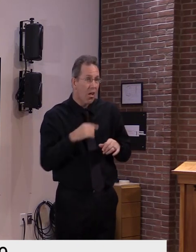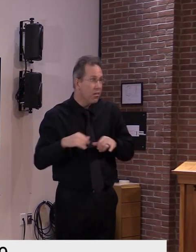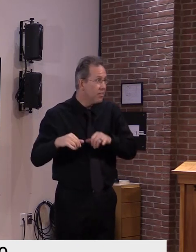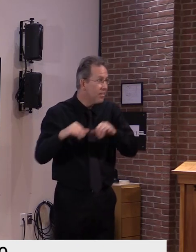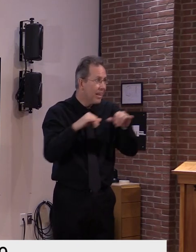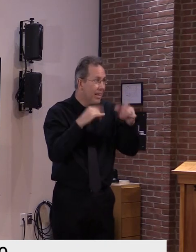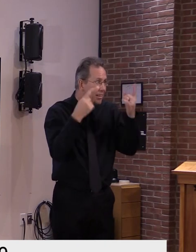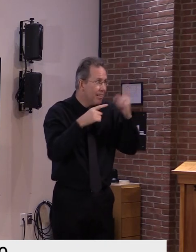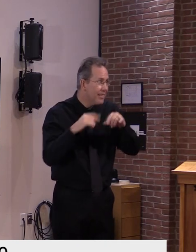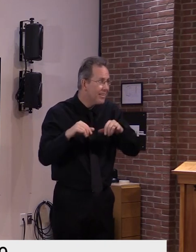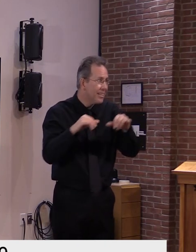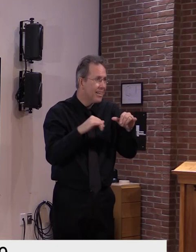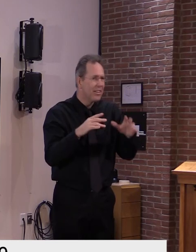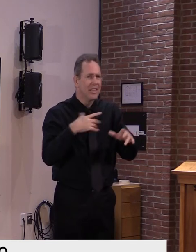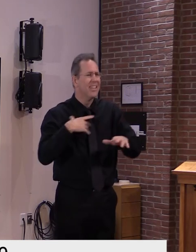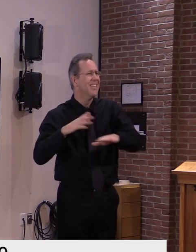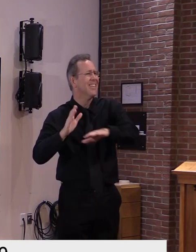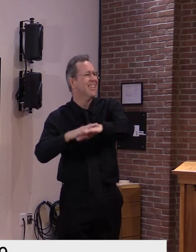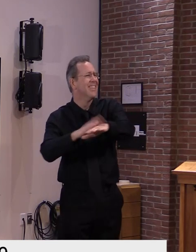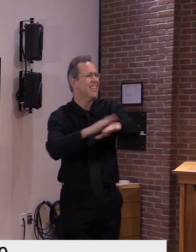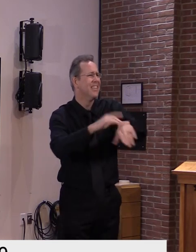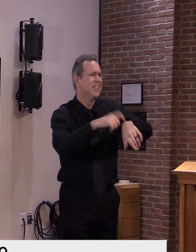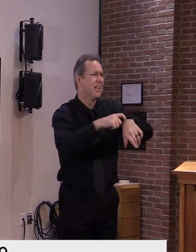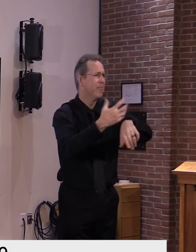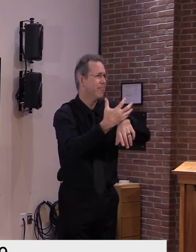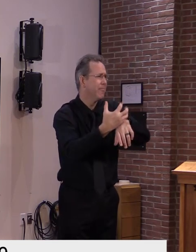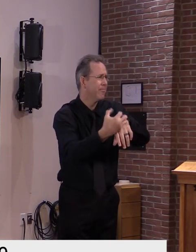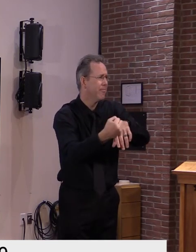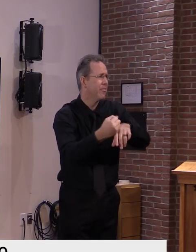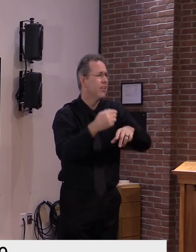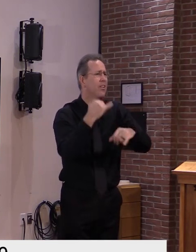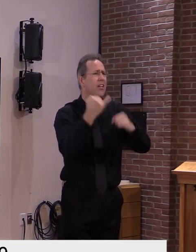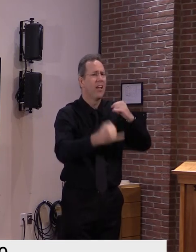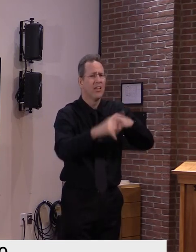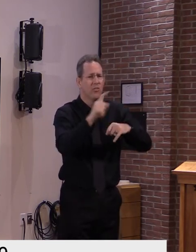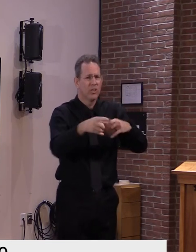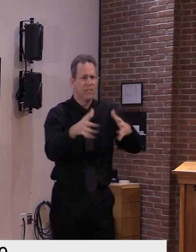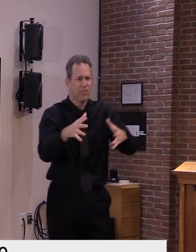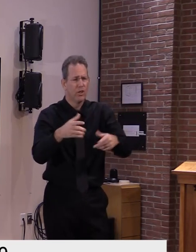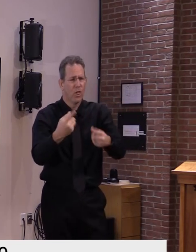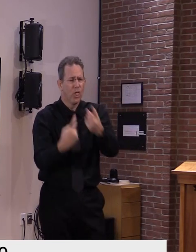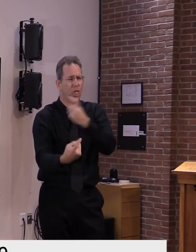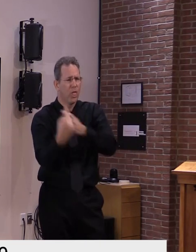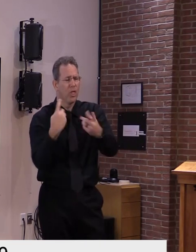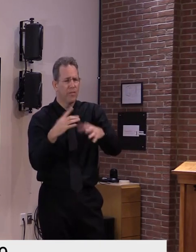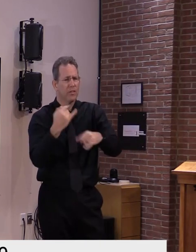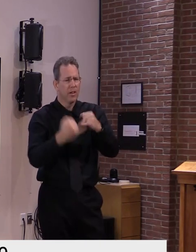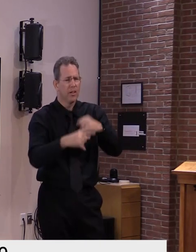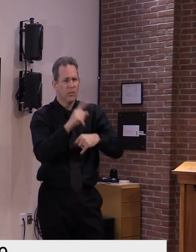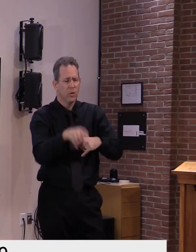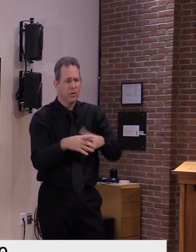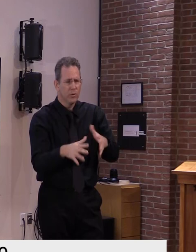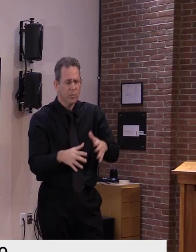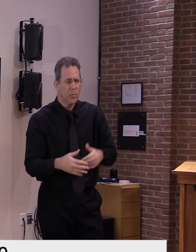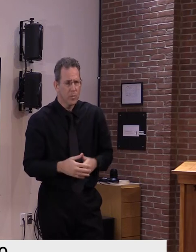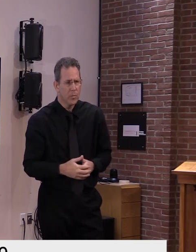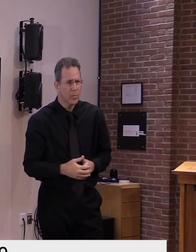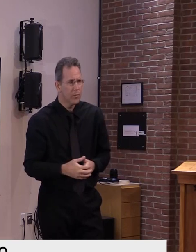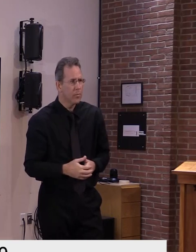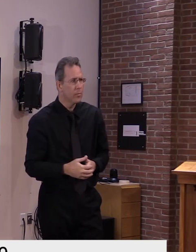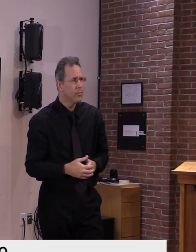our final questioner so we can end the press conference, but thanks for your question. All right, we're good. All right,